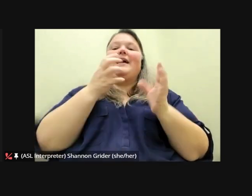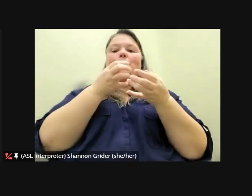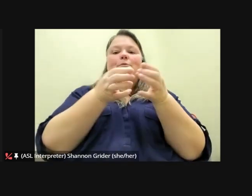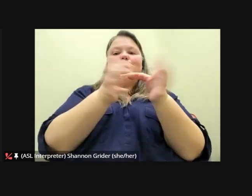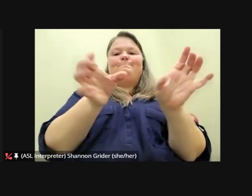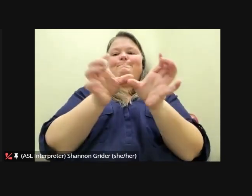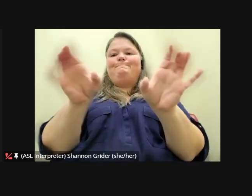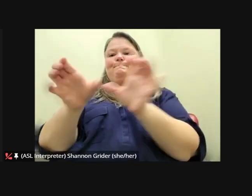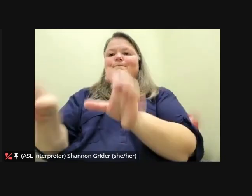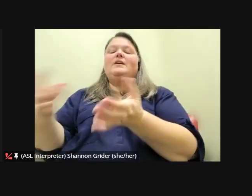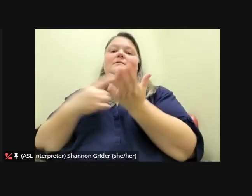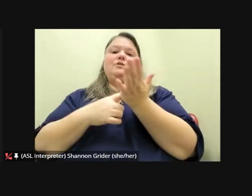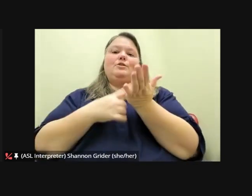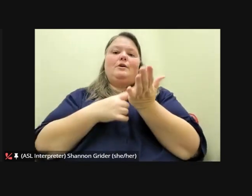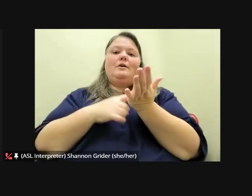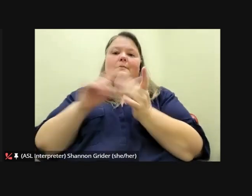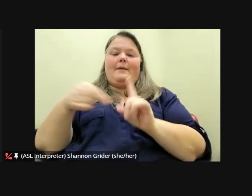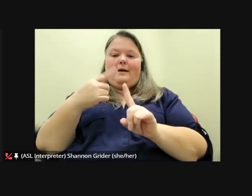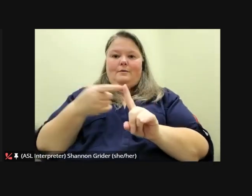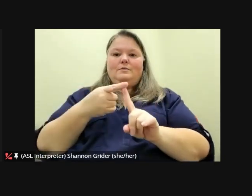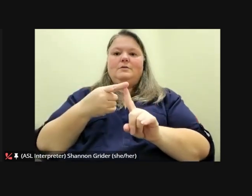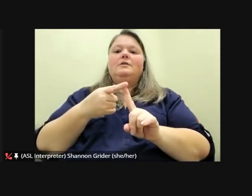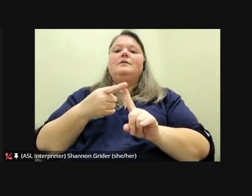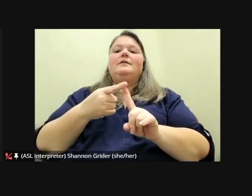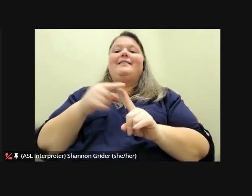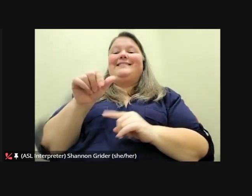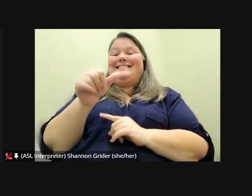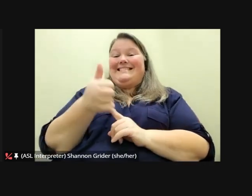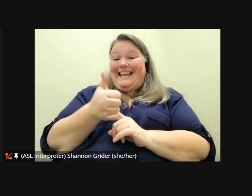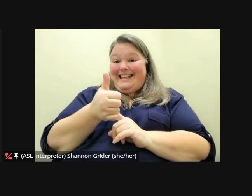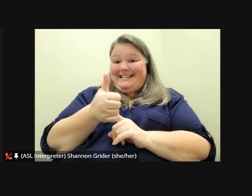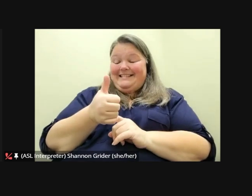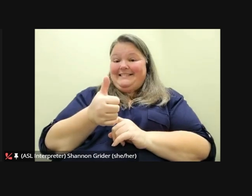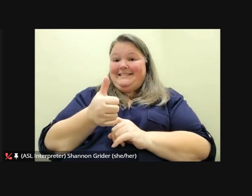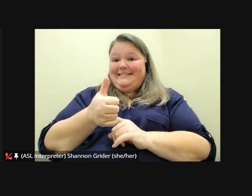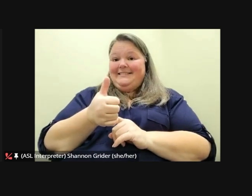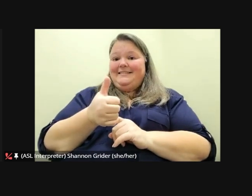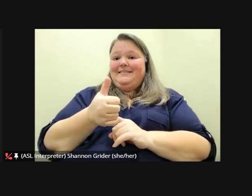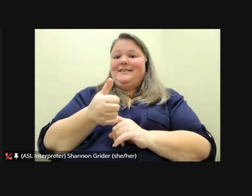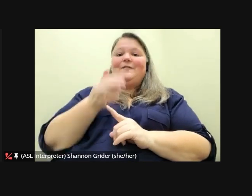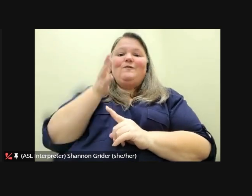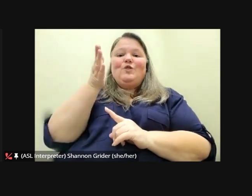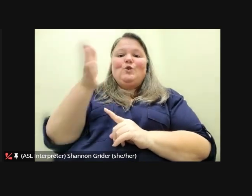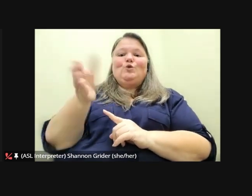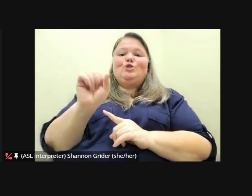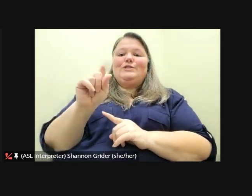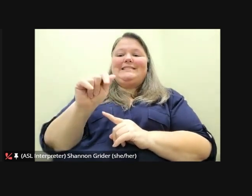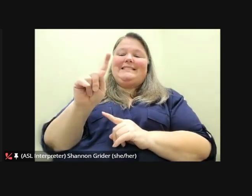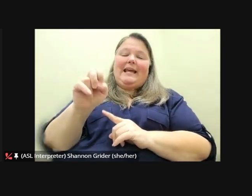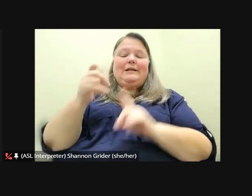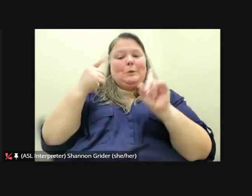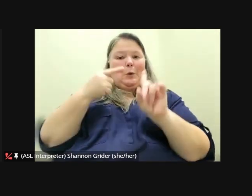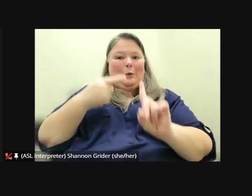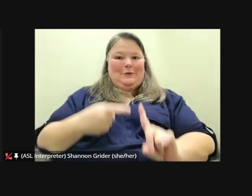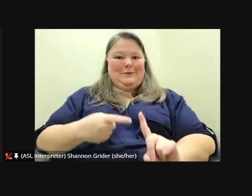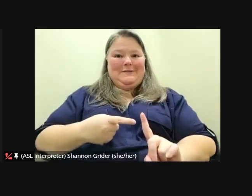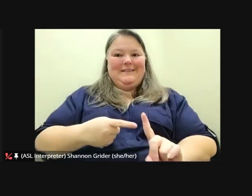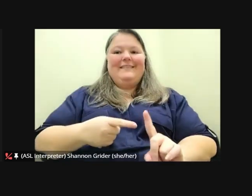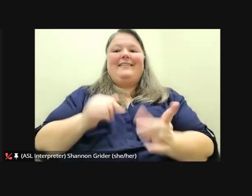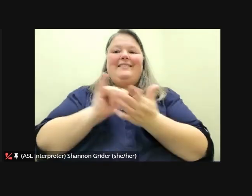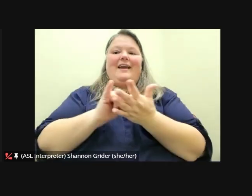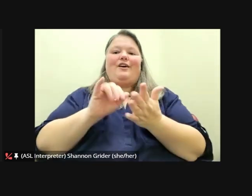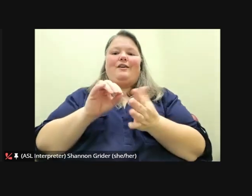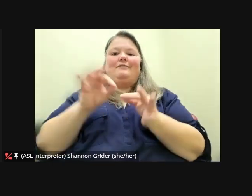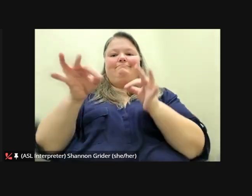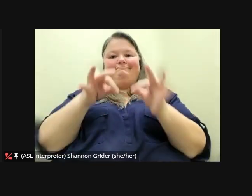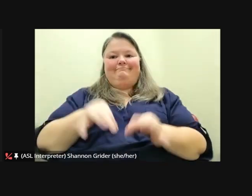about the 10 future state goals that are outlined in the report,